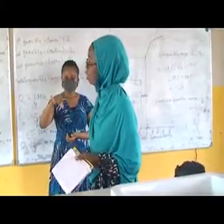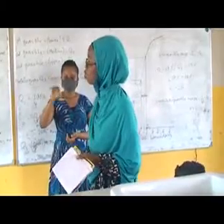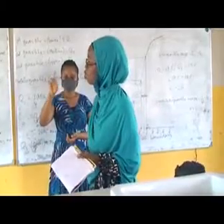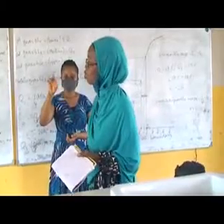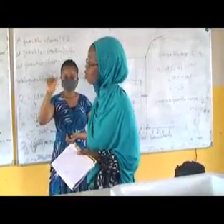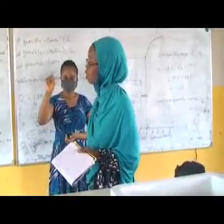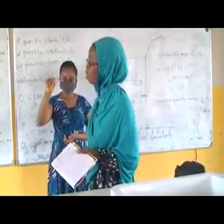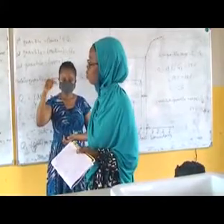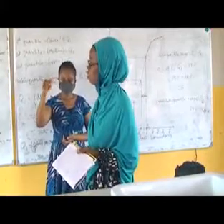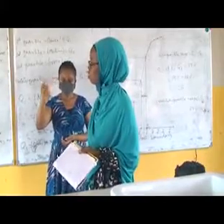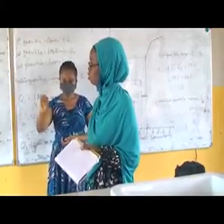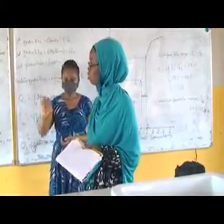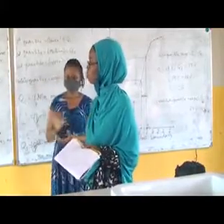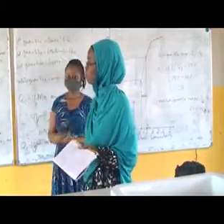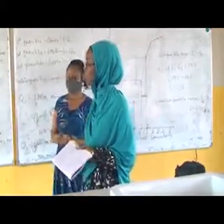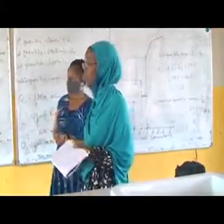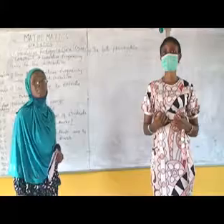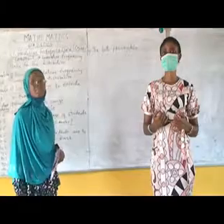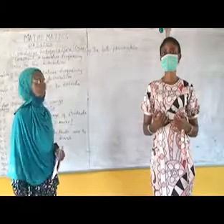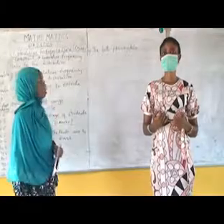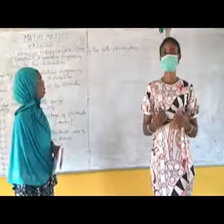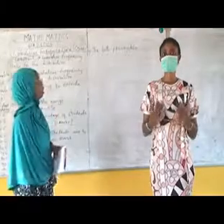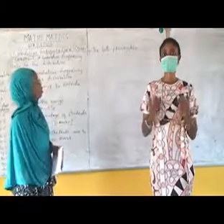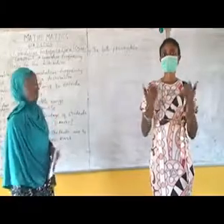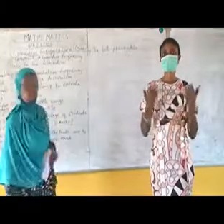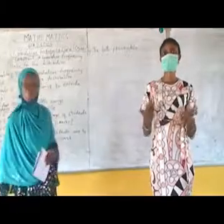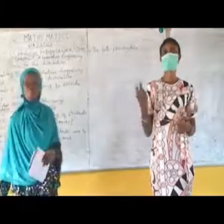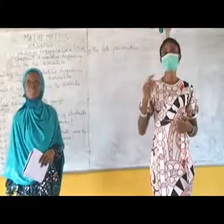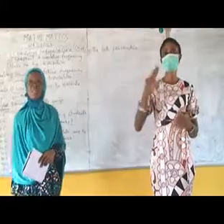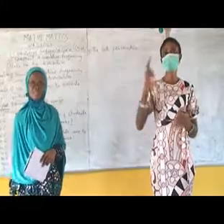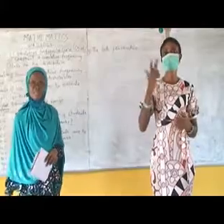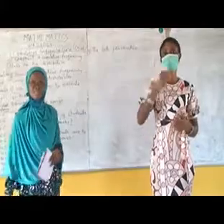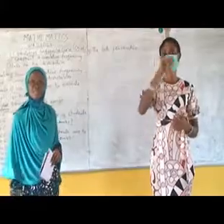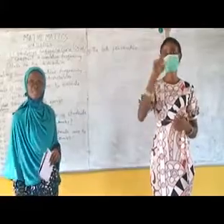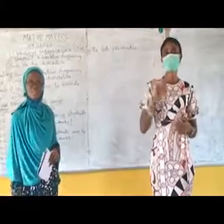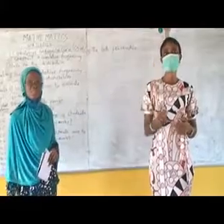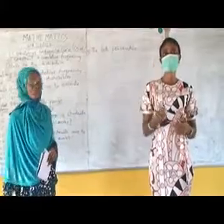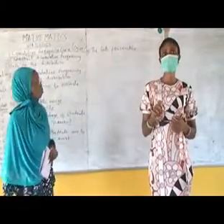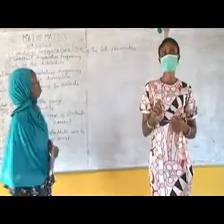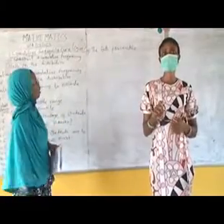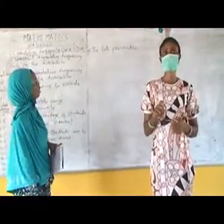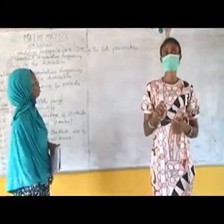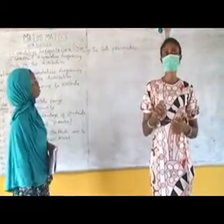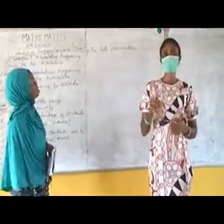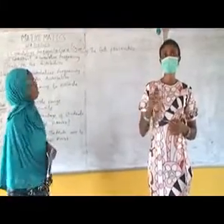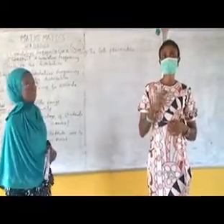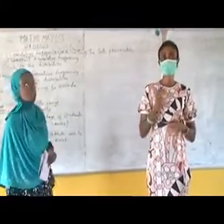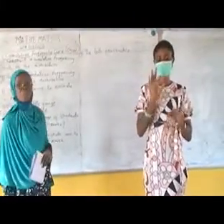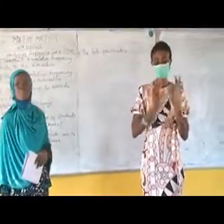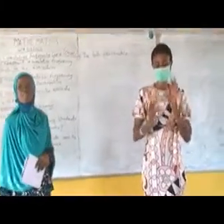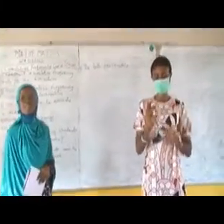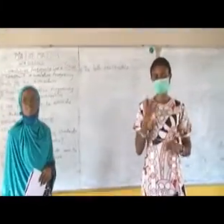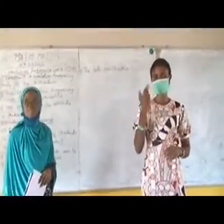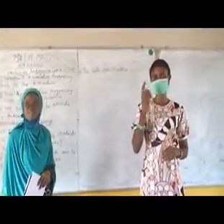Now, let's go to the other questions. Now the third questions. Find the